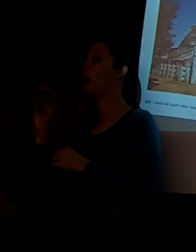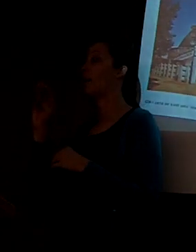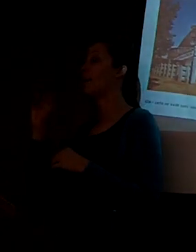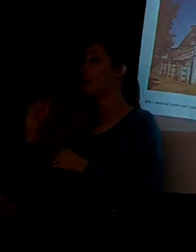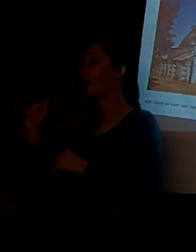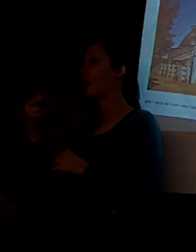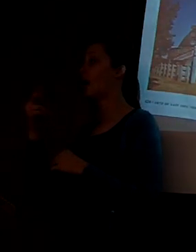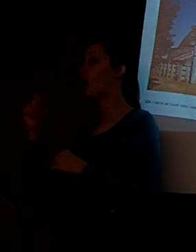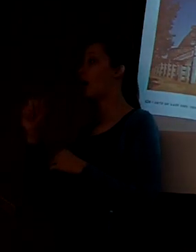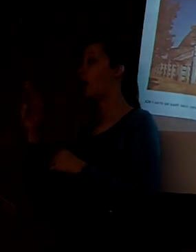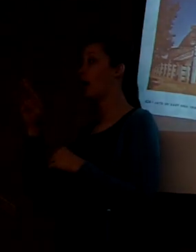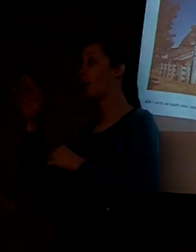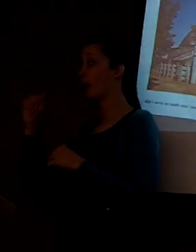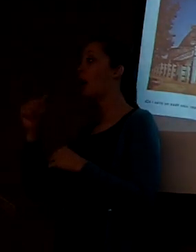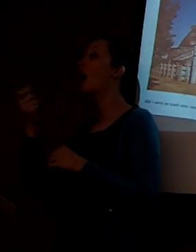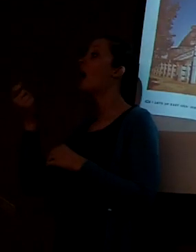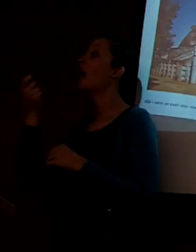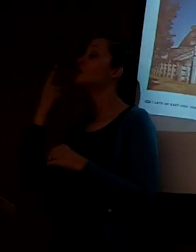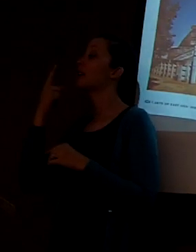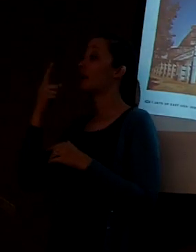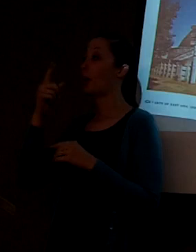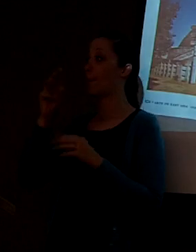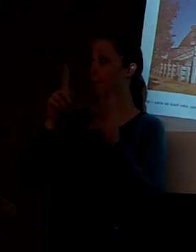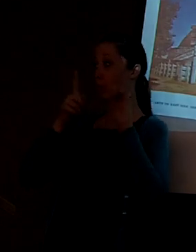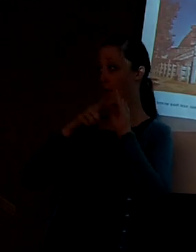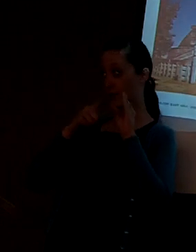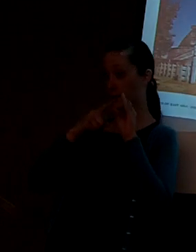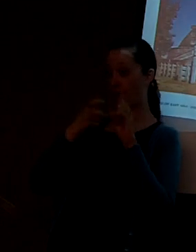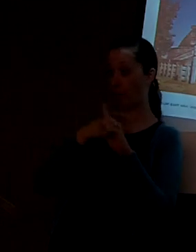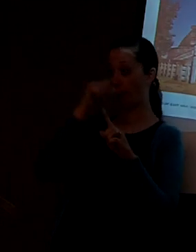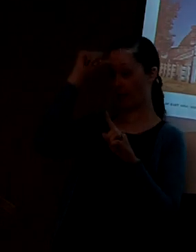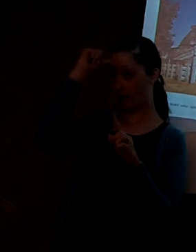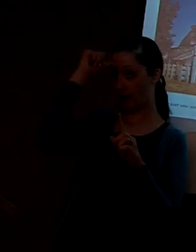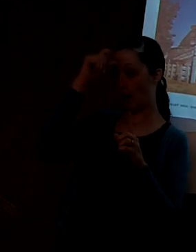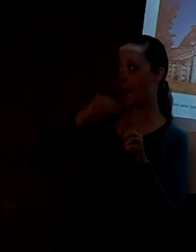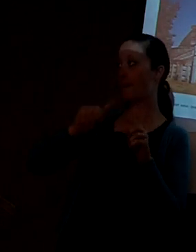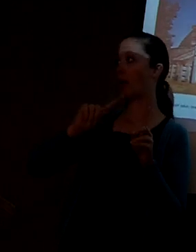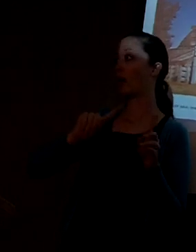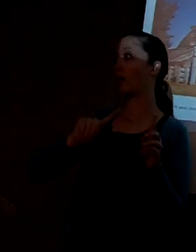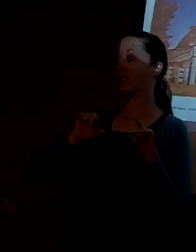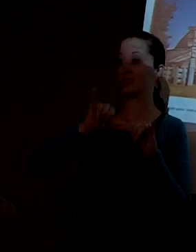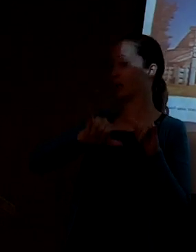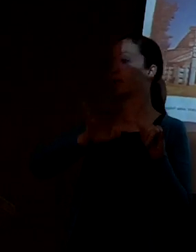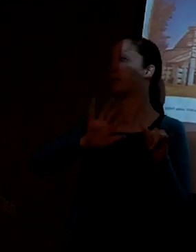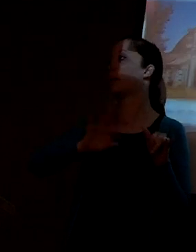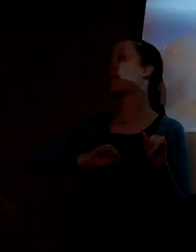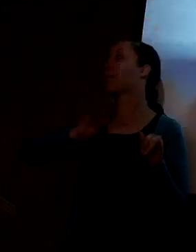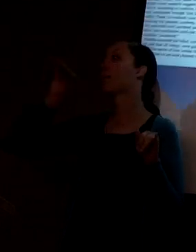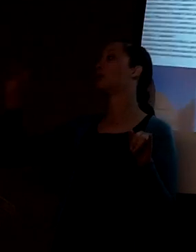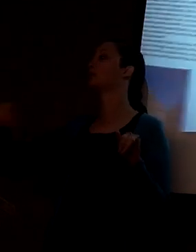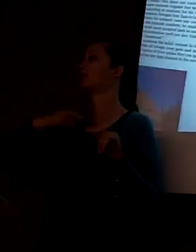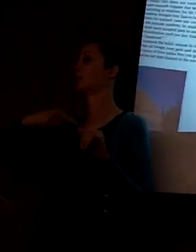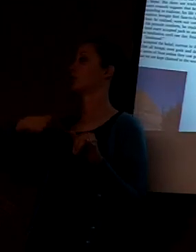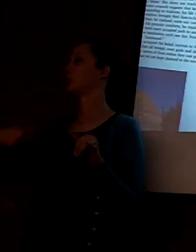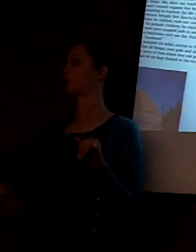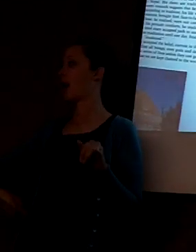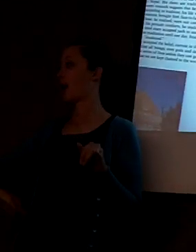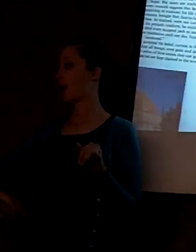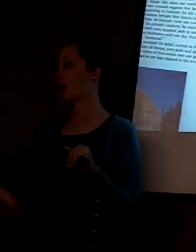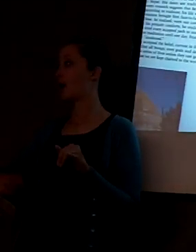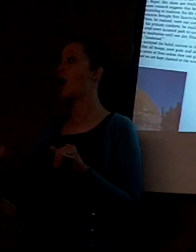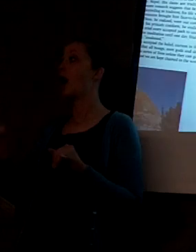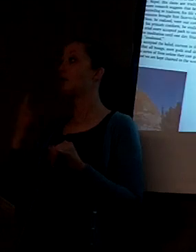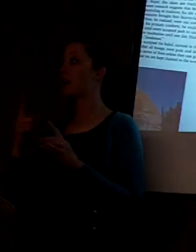Buddhism comes out of India, but it won't stay in India. It moves to China. It's very important in China. The birth of Buddha,